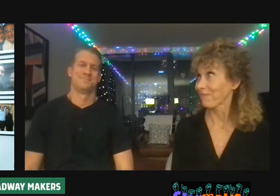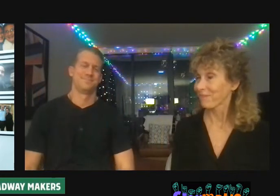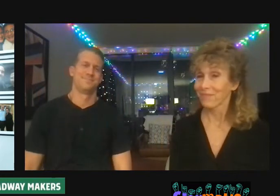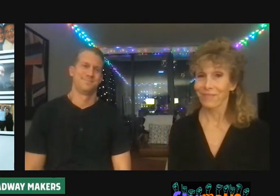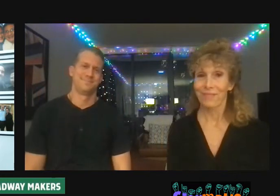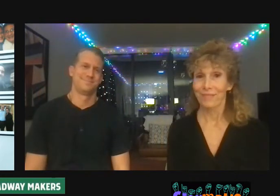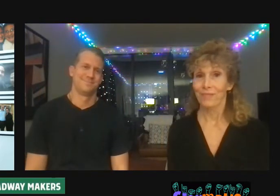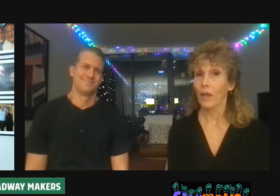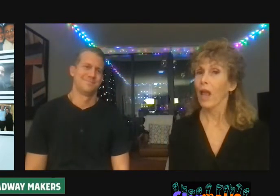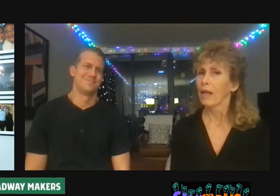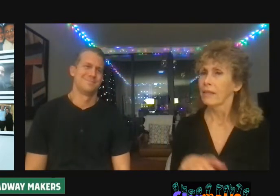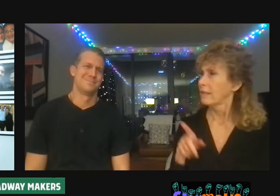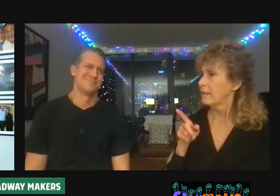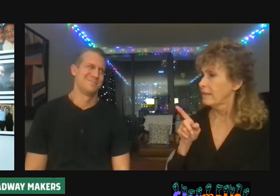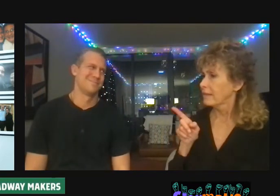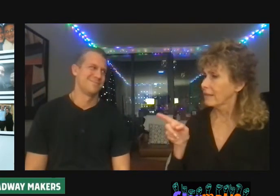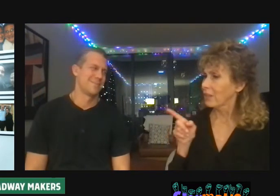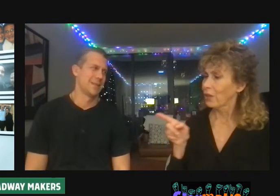Do you,